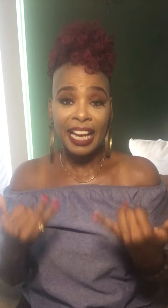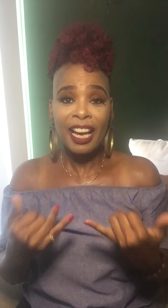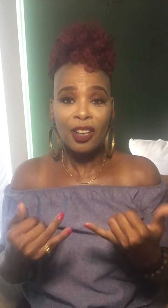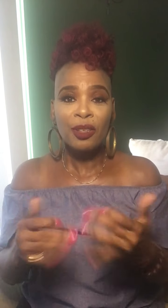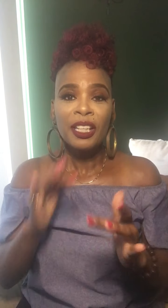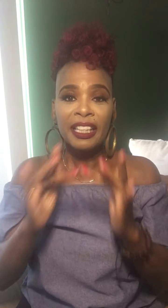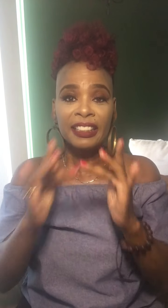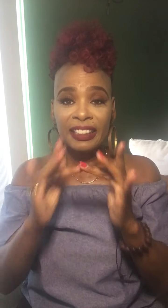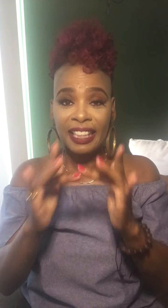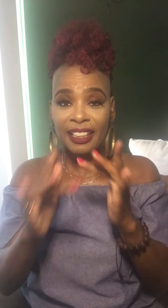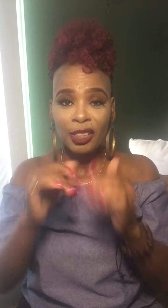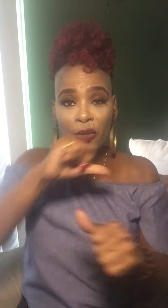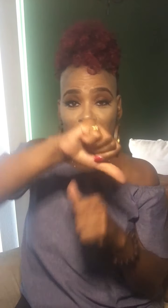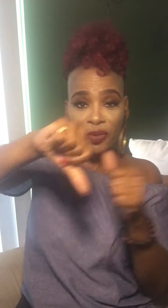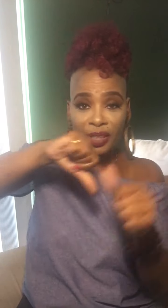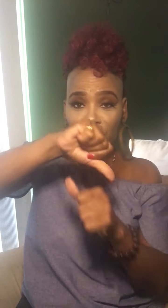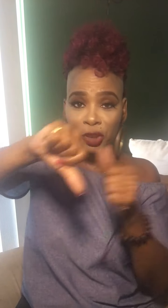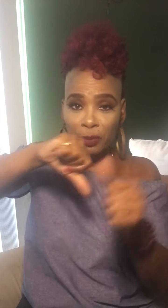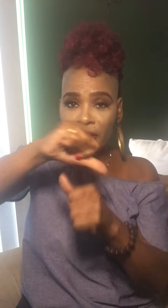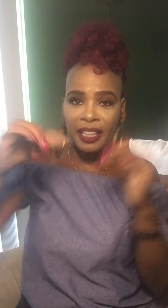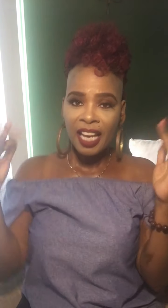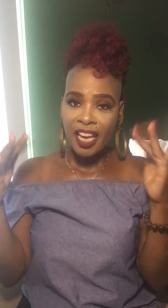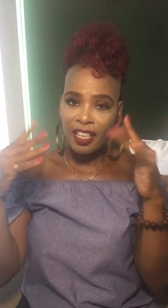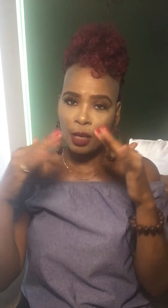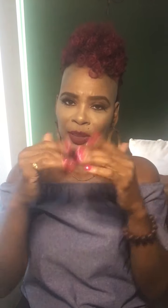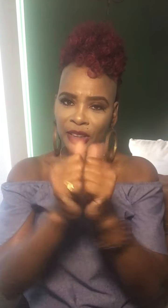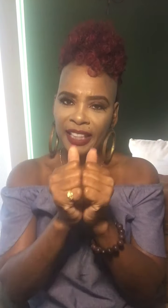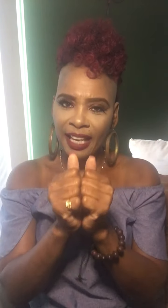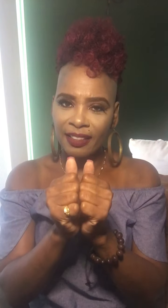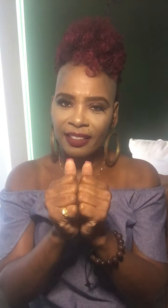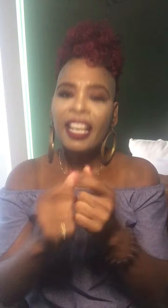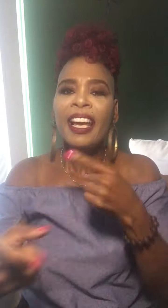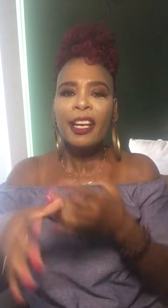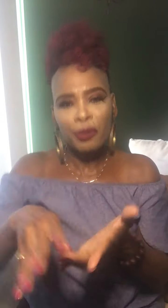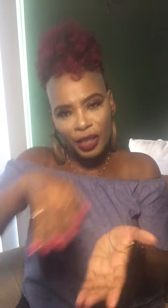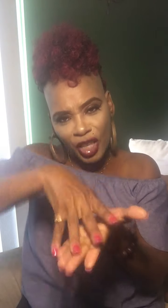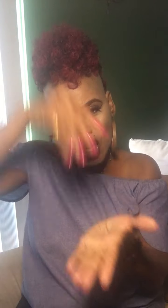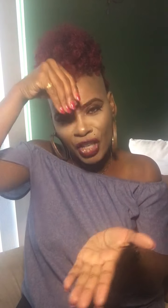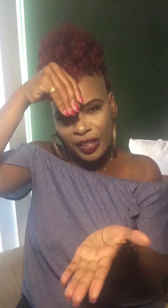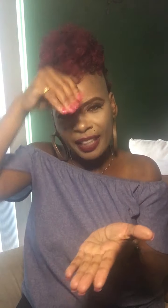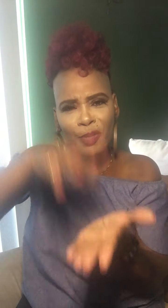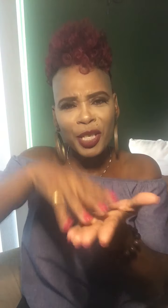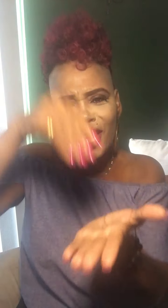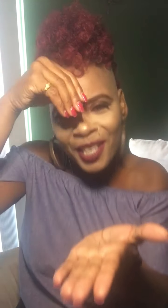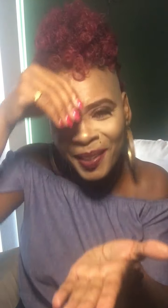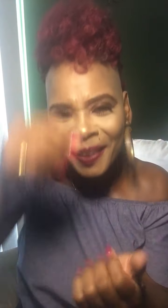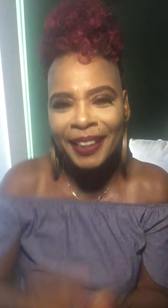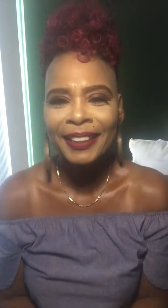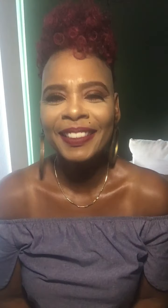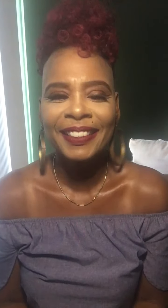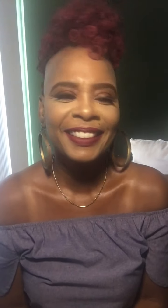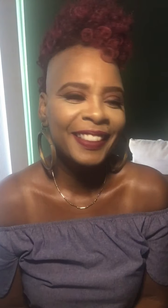now, internet. We're fellowshipping and coming together, and we're learning,